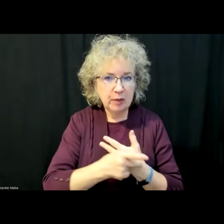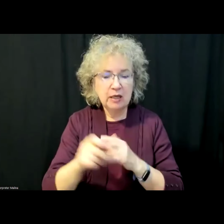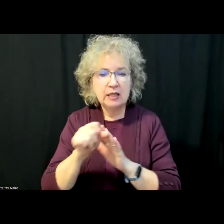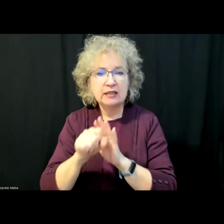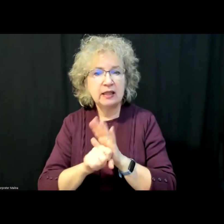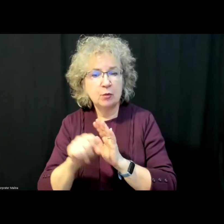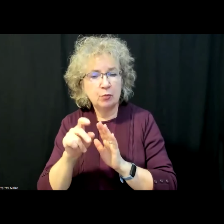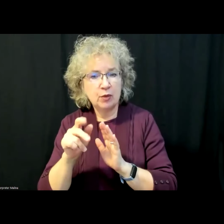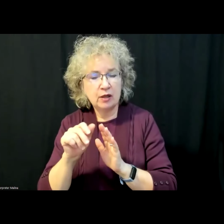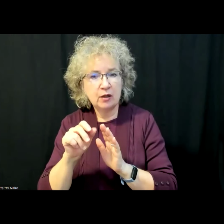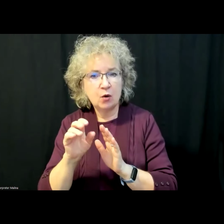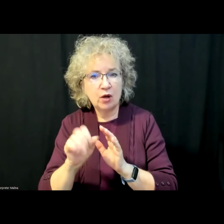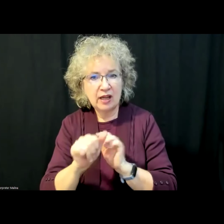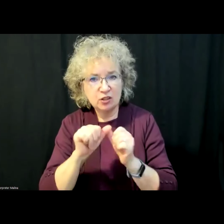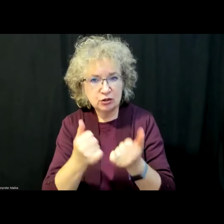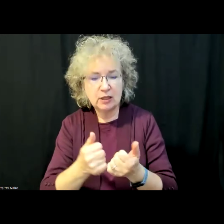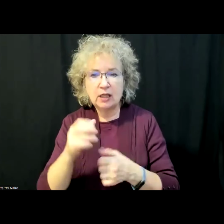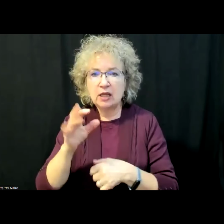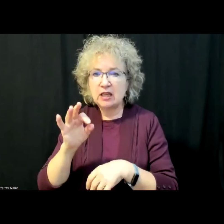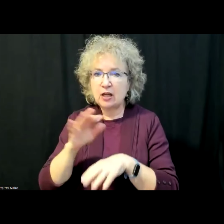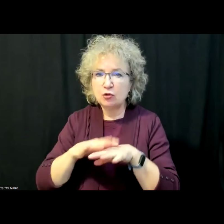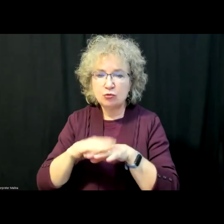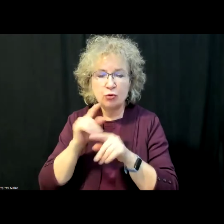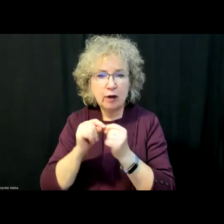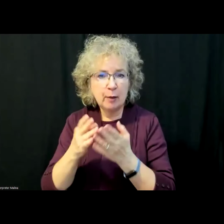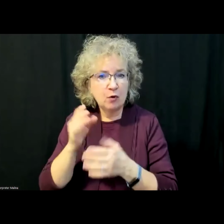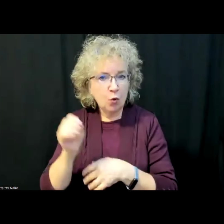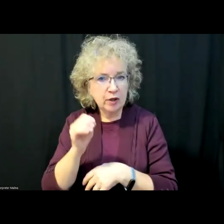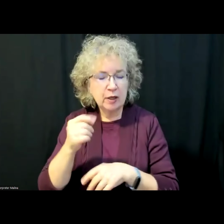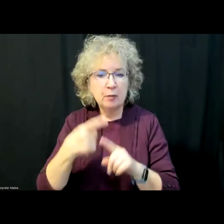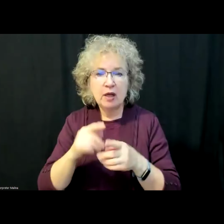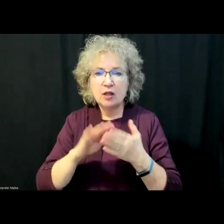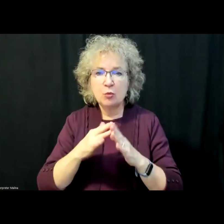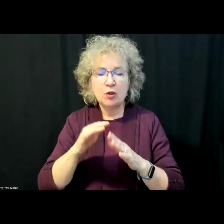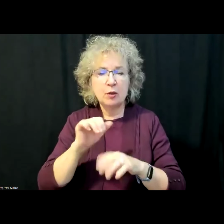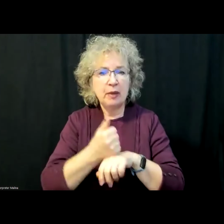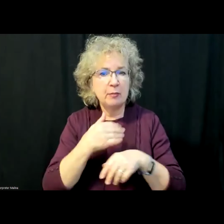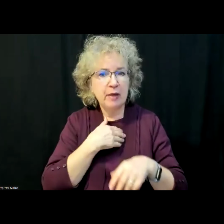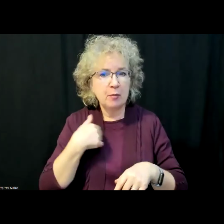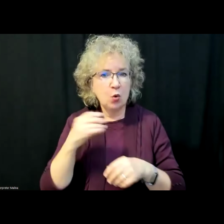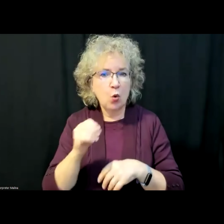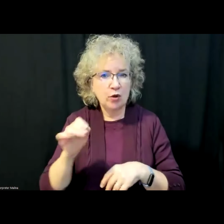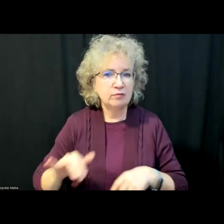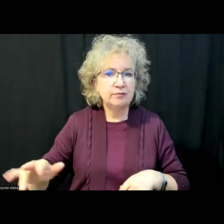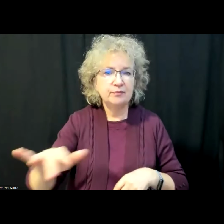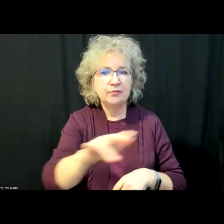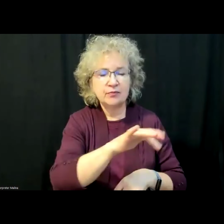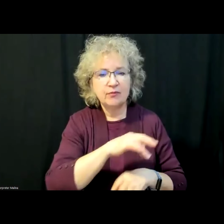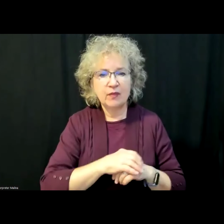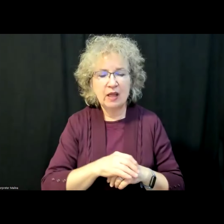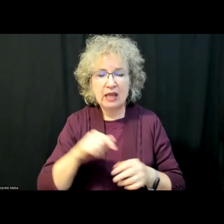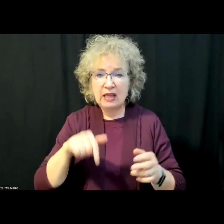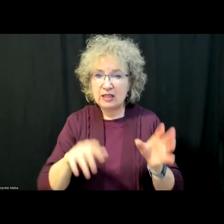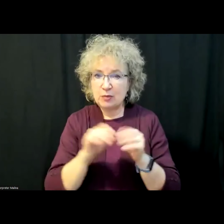of Oregon, community-based organizations, and members of Oregon's communities. This virtual meeting occurs monthly and is a forum for